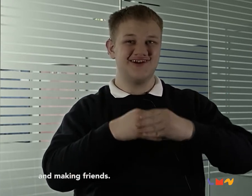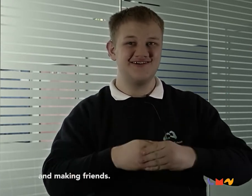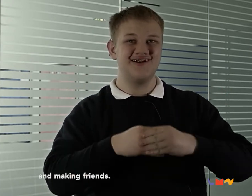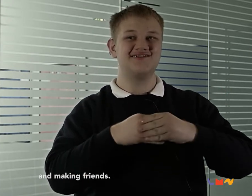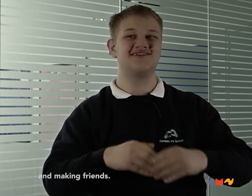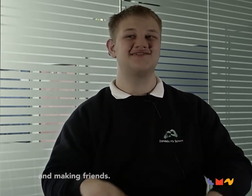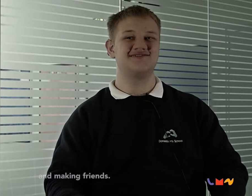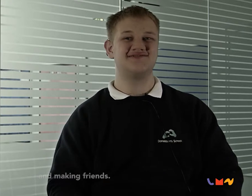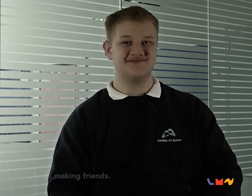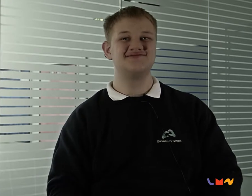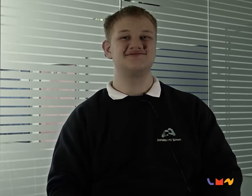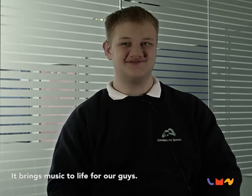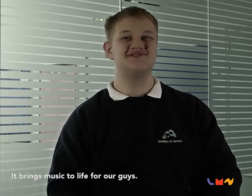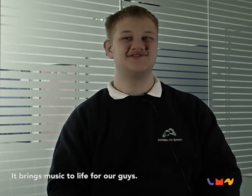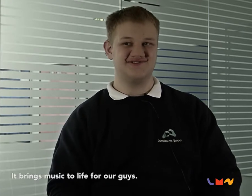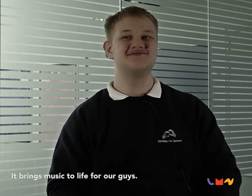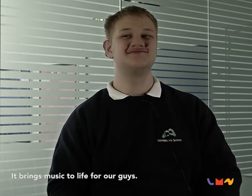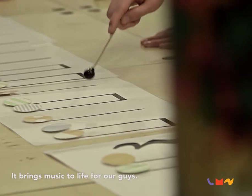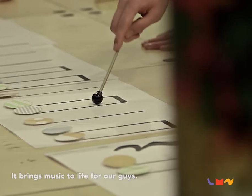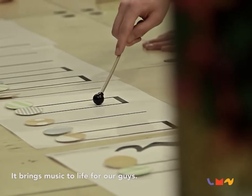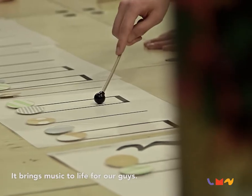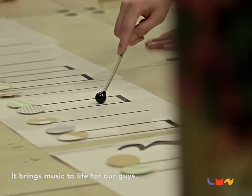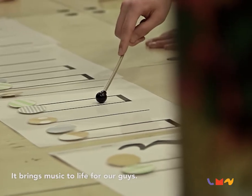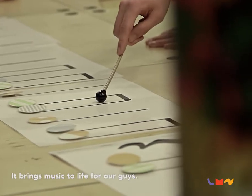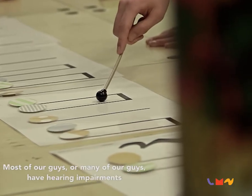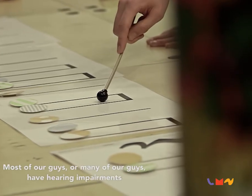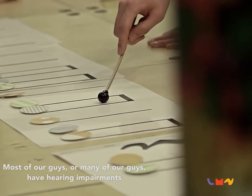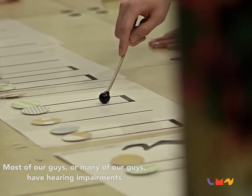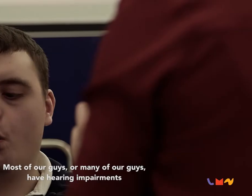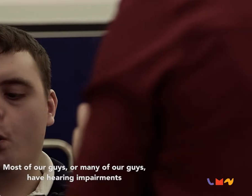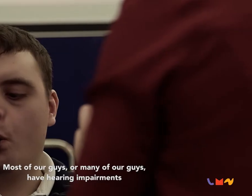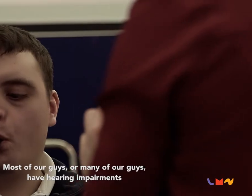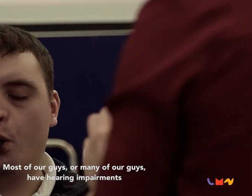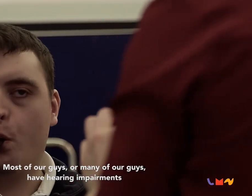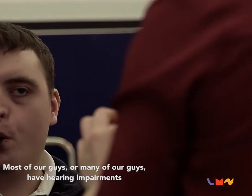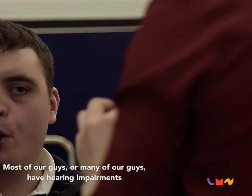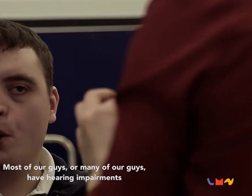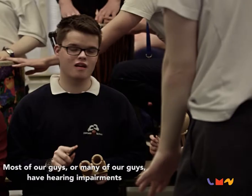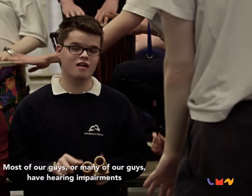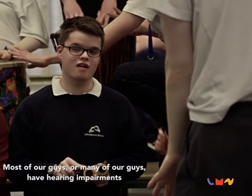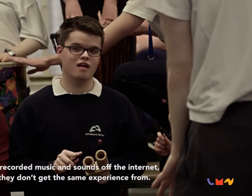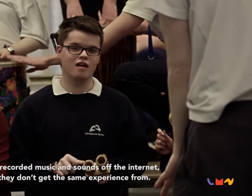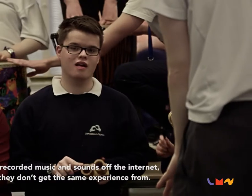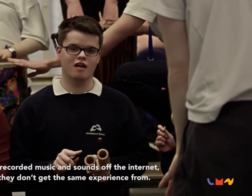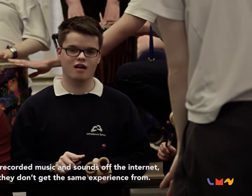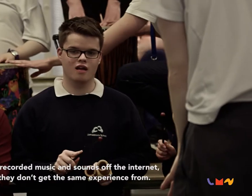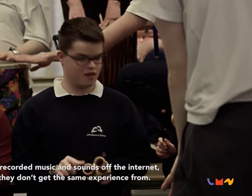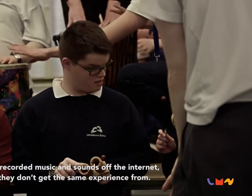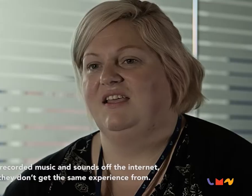and making friends. It brings music to life for our guys. Most of our guys, or many of our guys, have hearing impairments, so recorded music